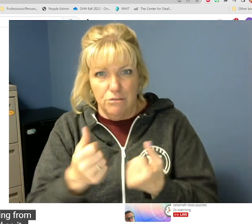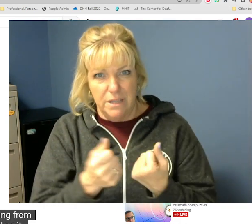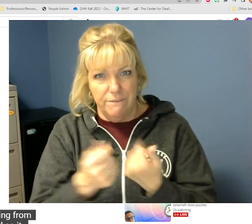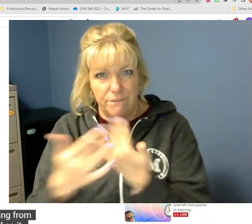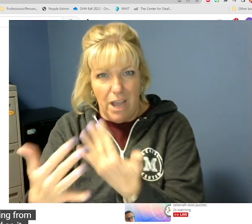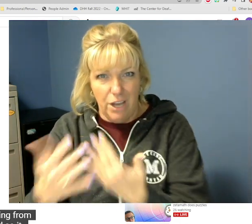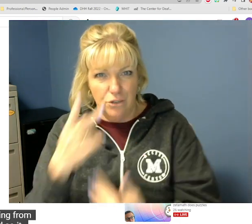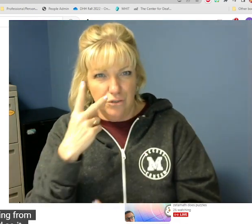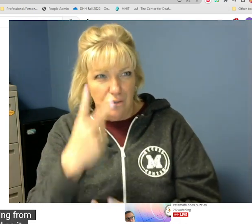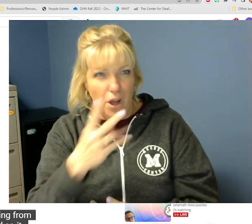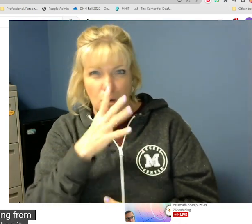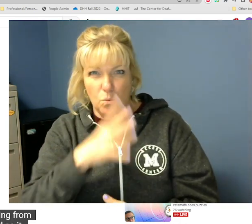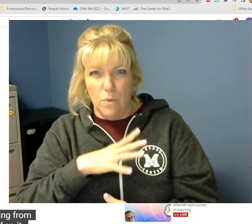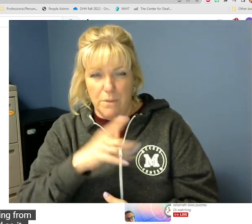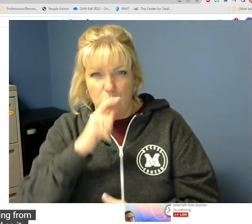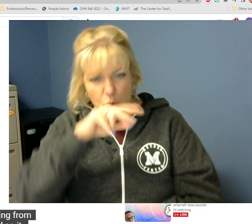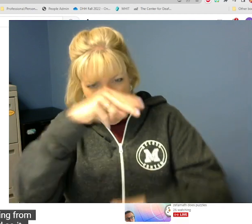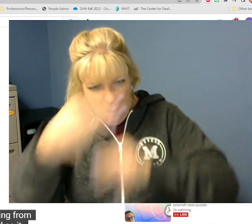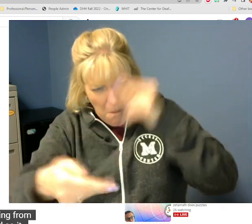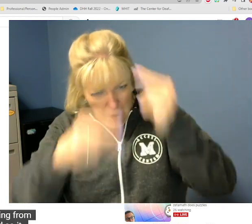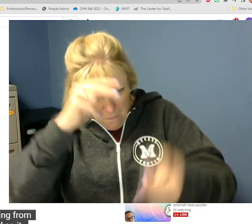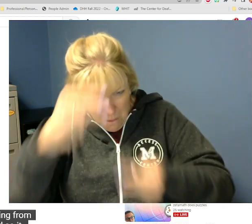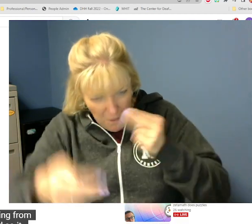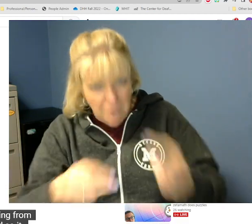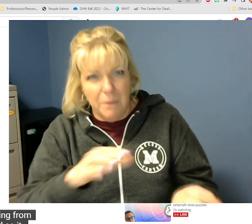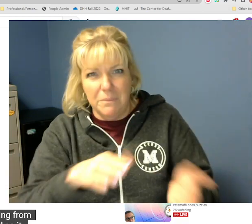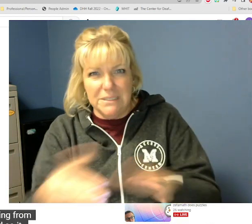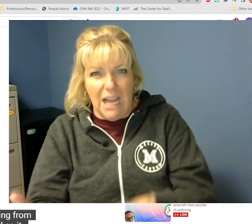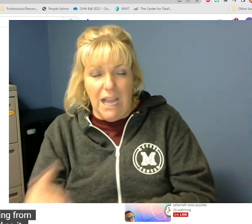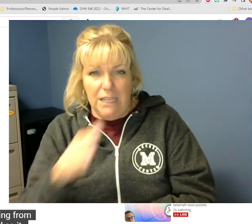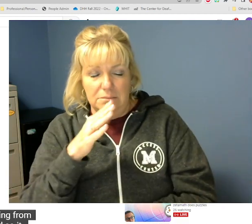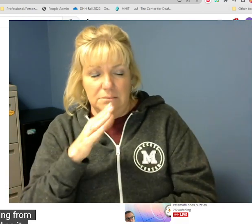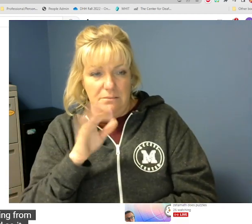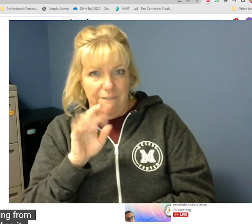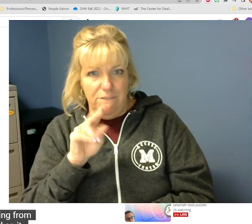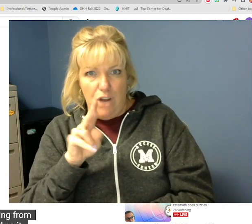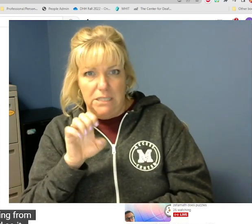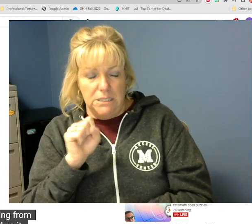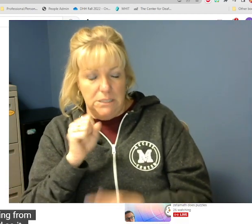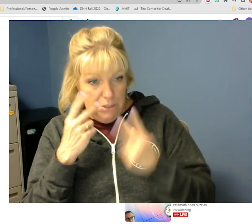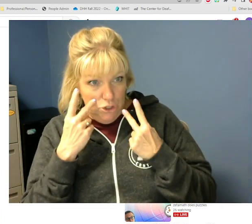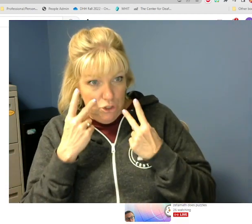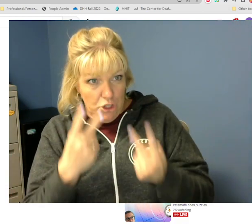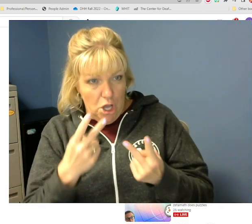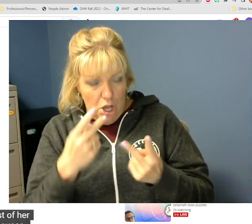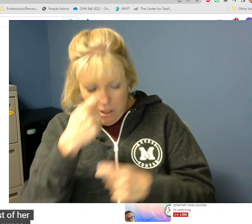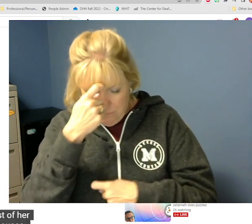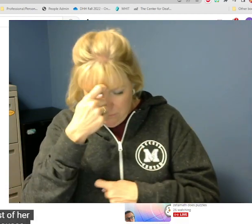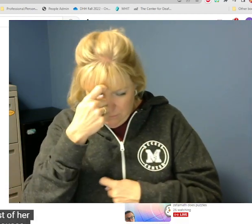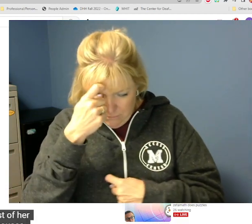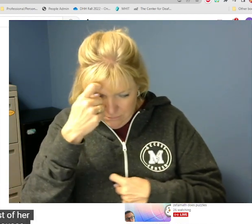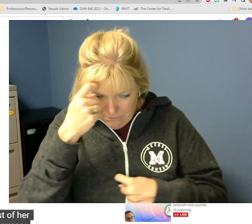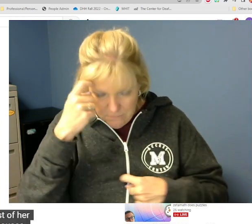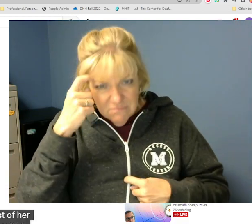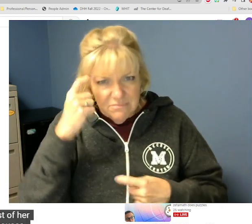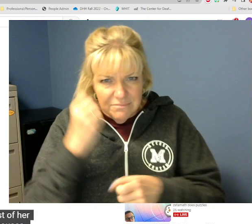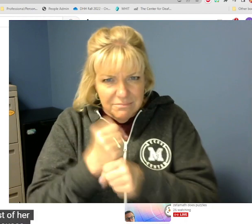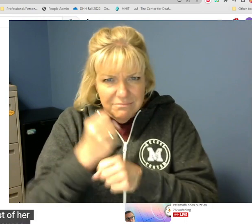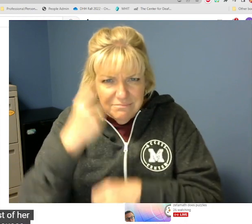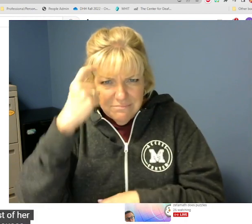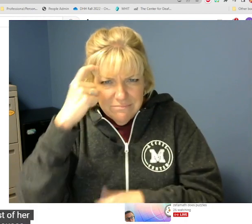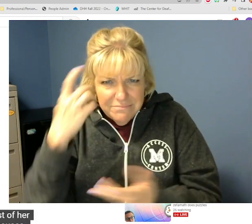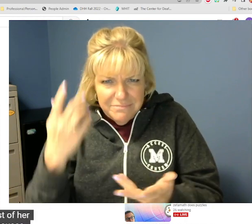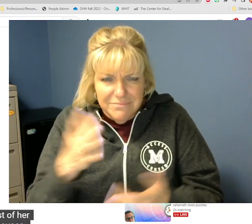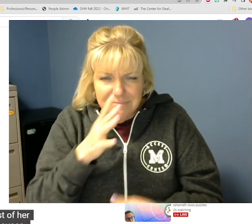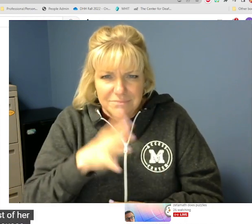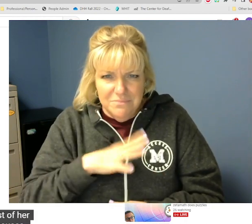jumping from the building and were trapped. And so it understandably marked her for the